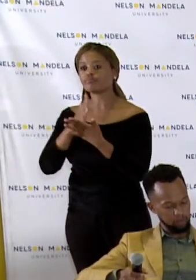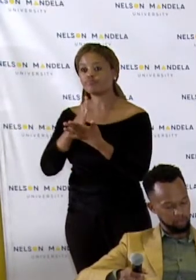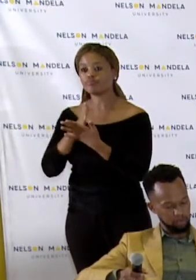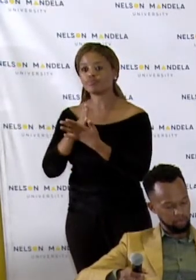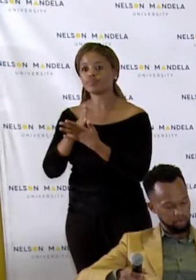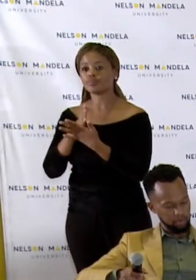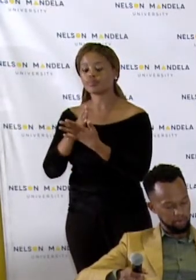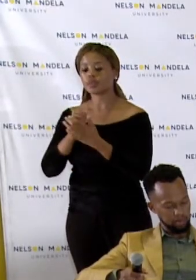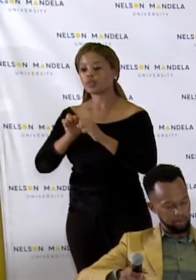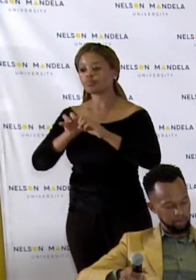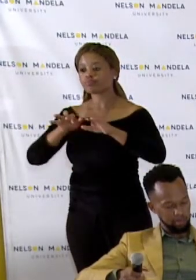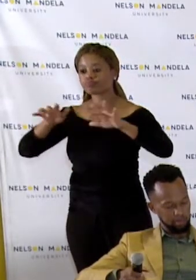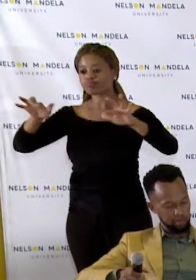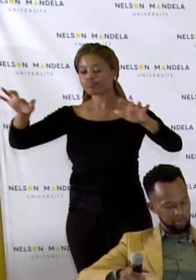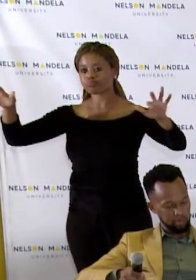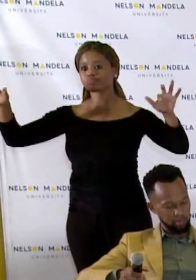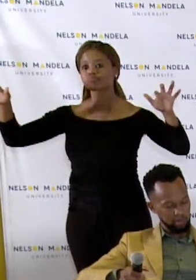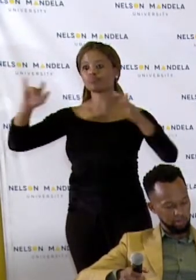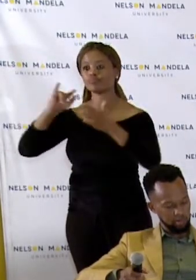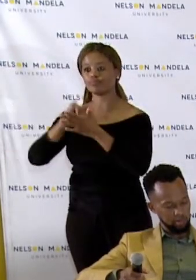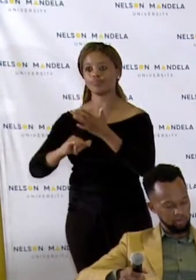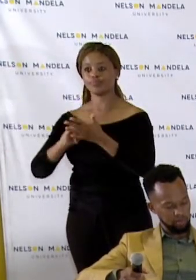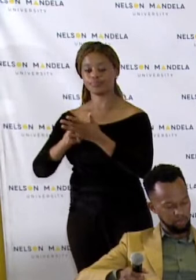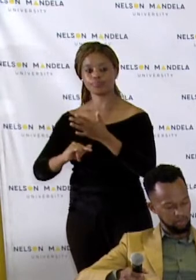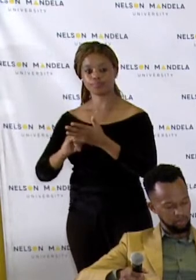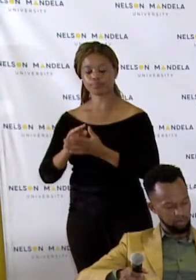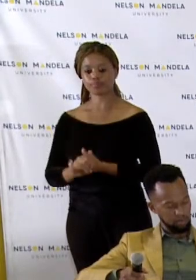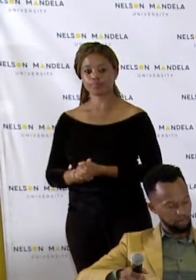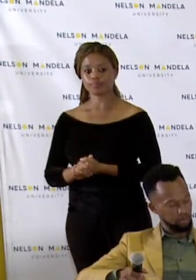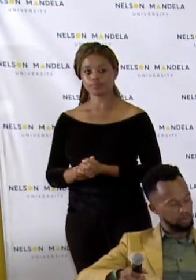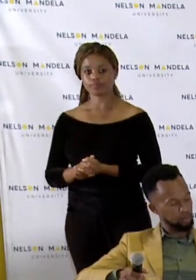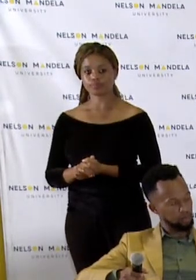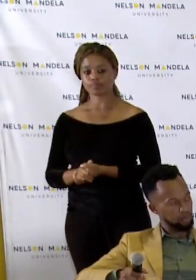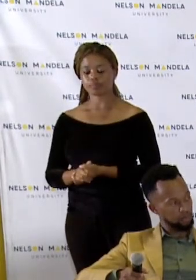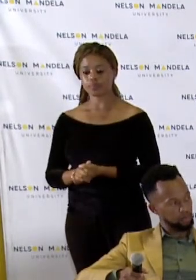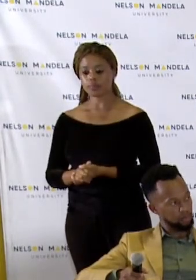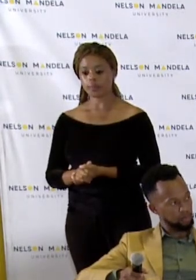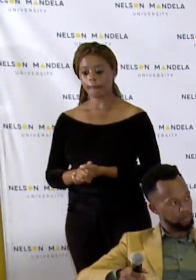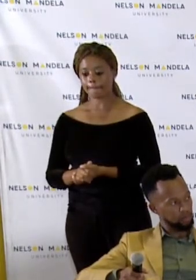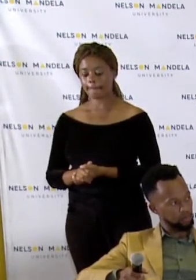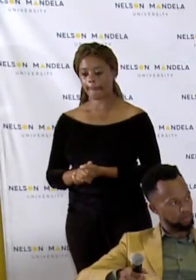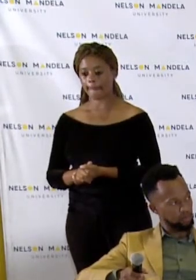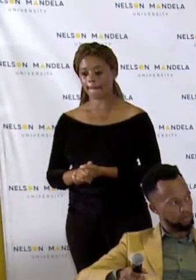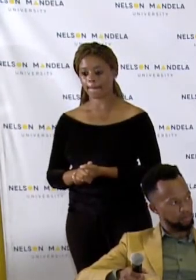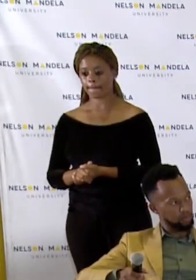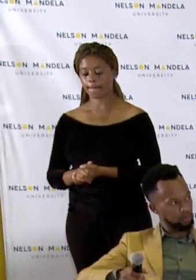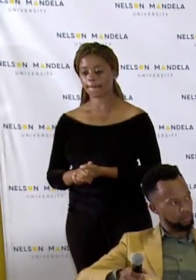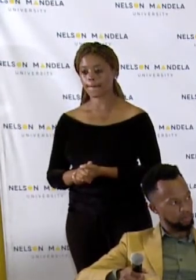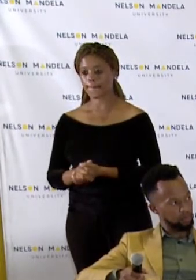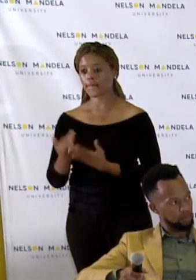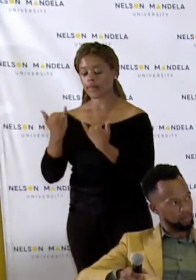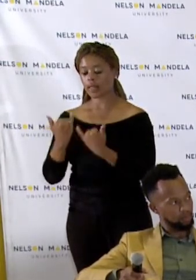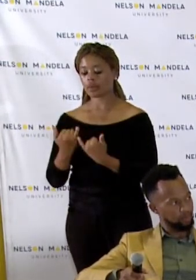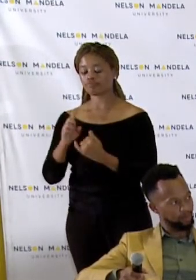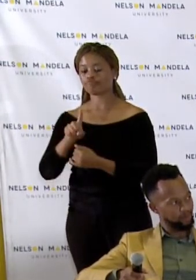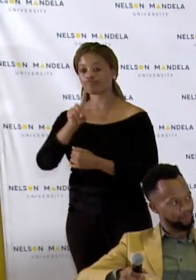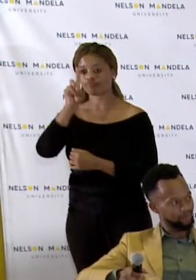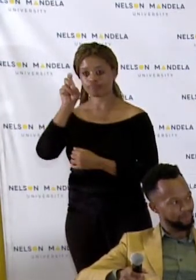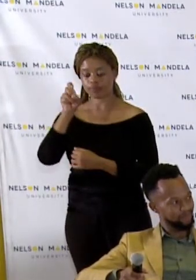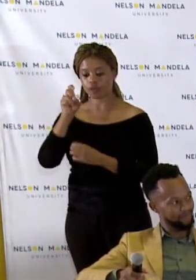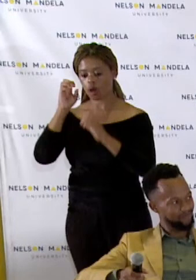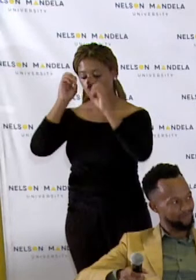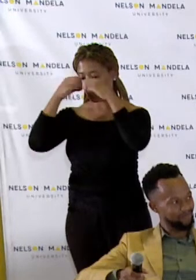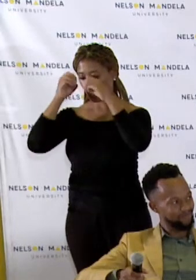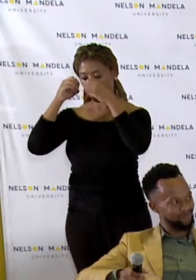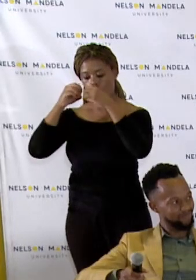is spread out, the message is spread out. Now, going back to your question, firstly, Google is